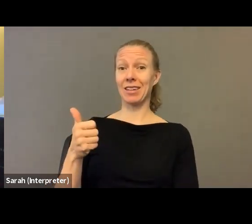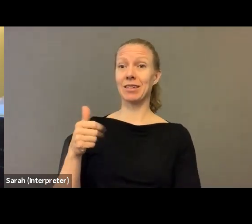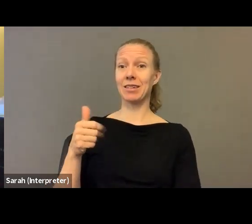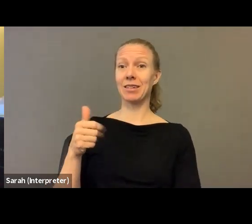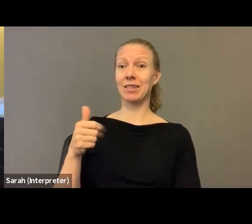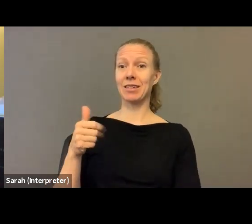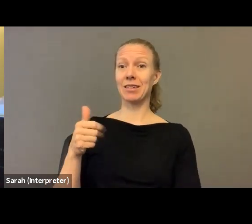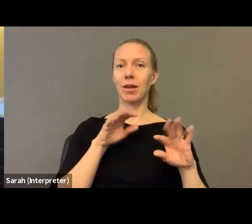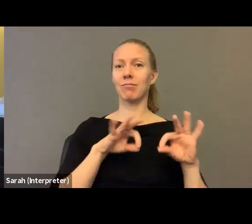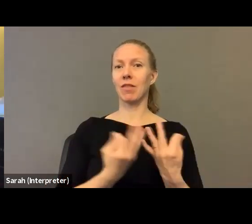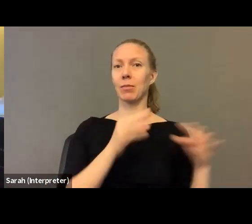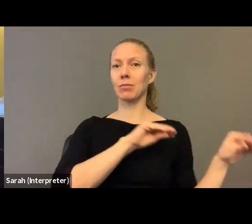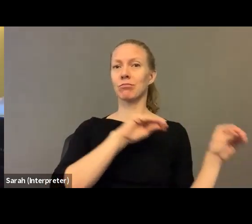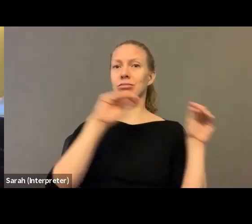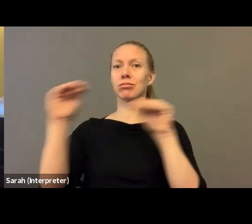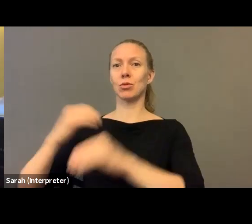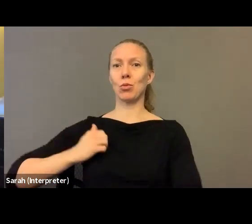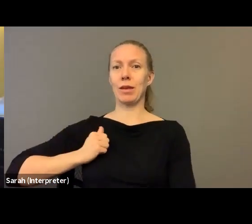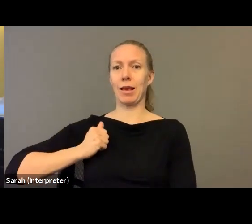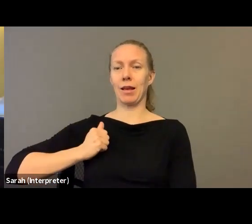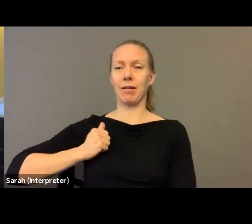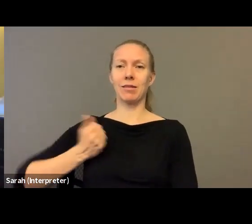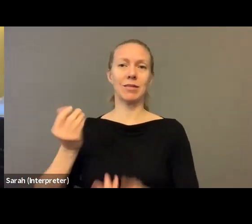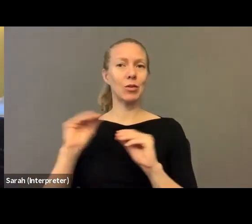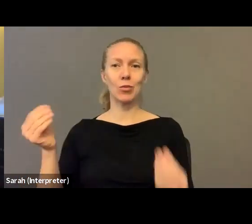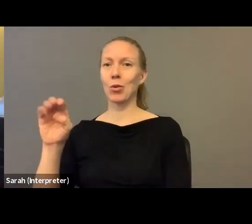Canada. And there were no ESL